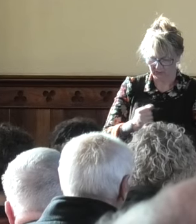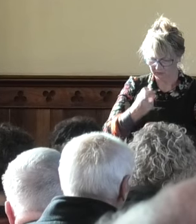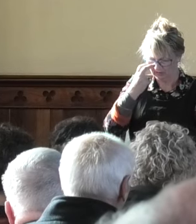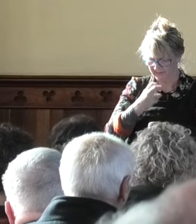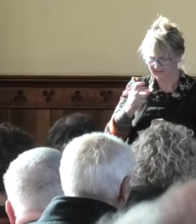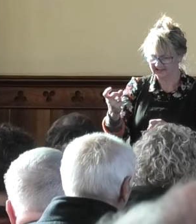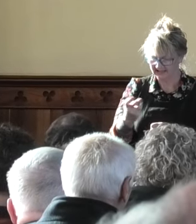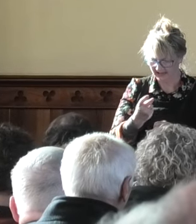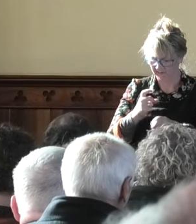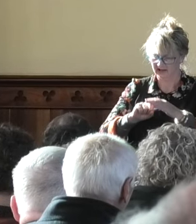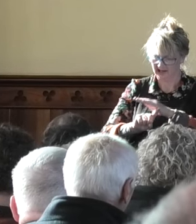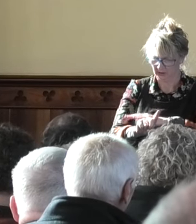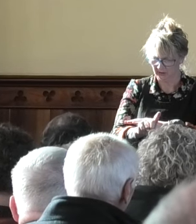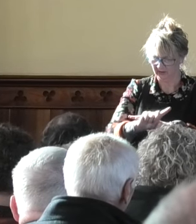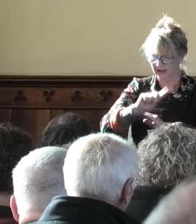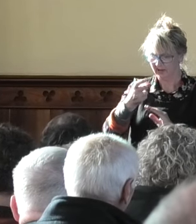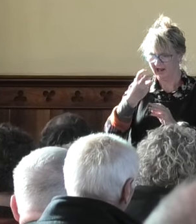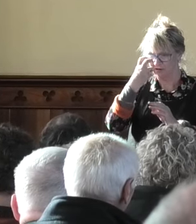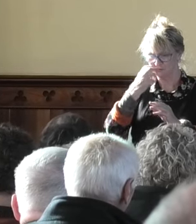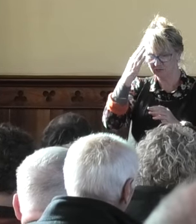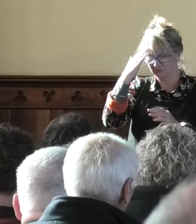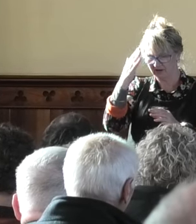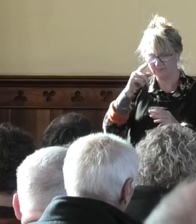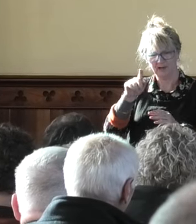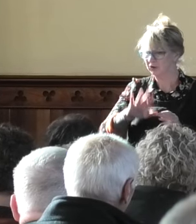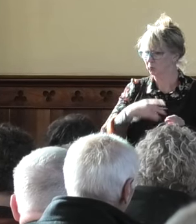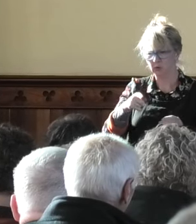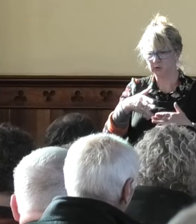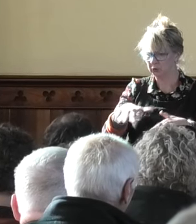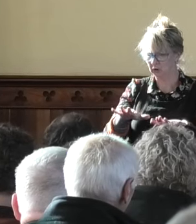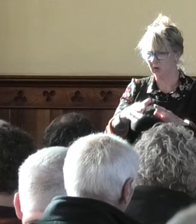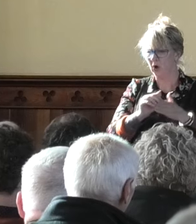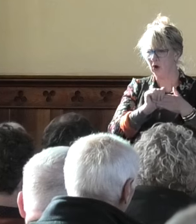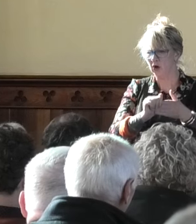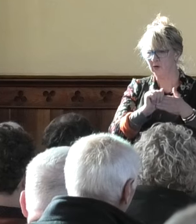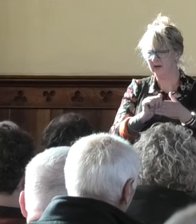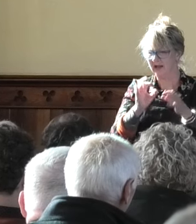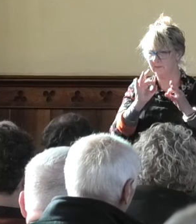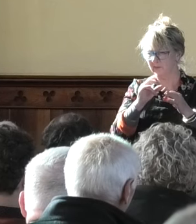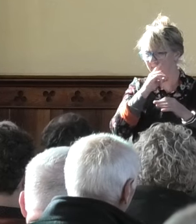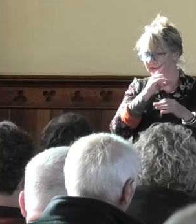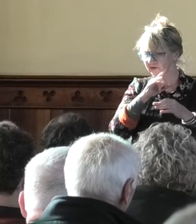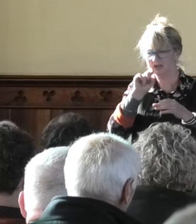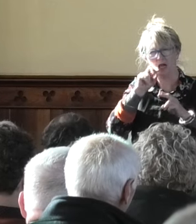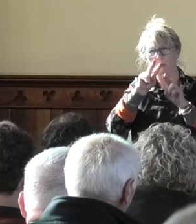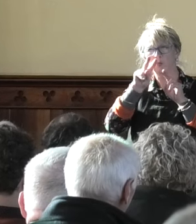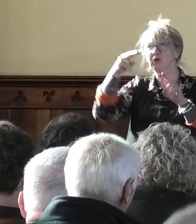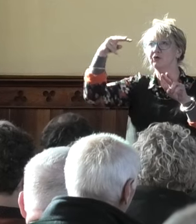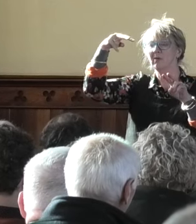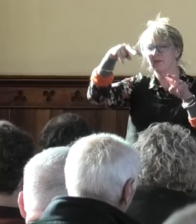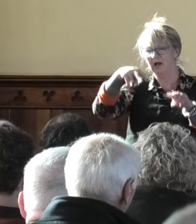Grandparents come and grandparents go, but Grandma, I didn't want you to go. Hold my hand, my precious girls, I will watch you from